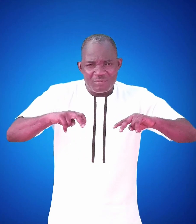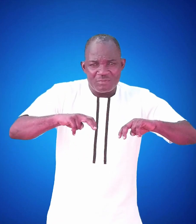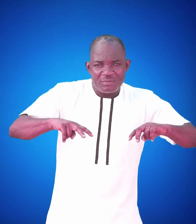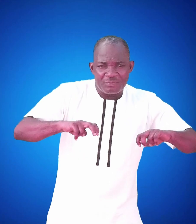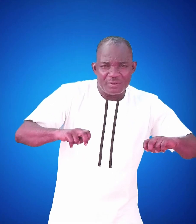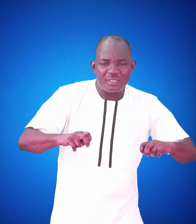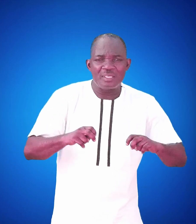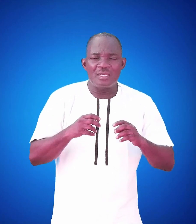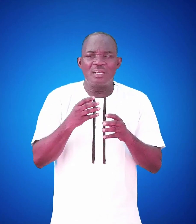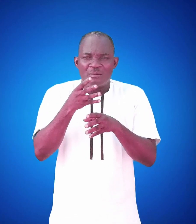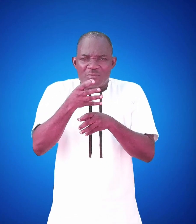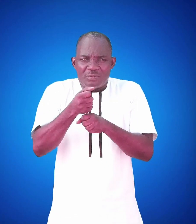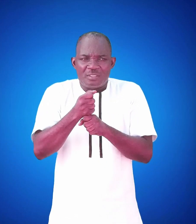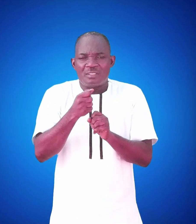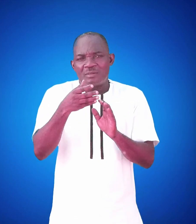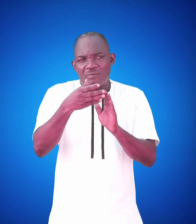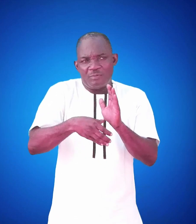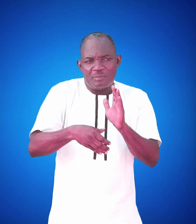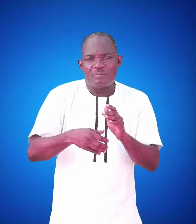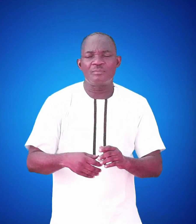Investigation summary form.